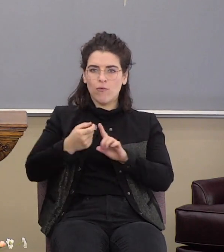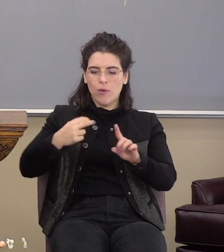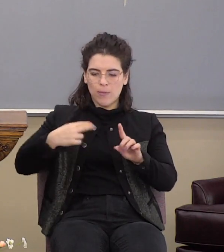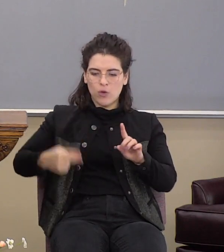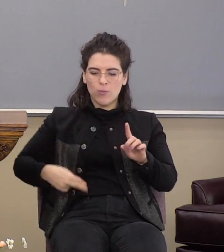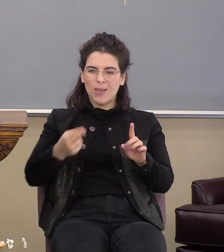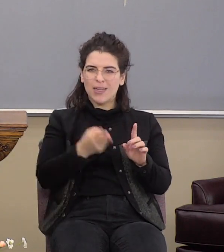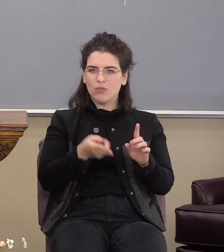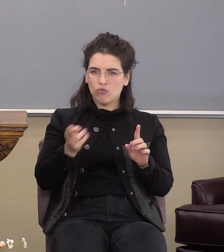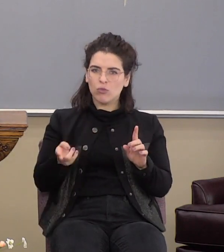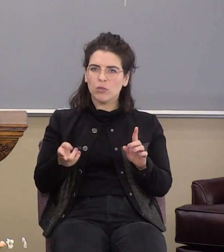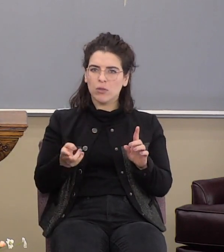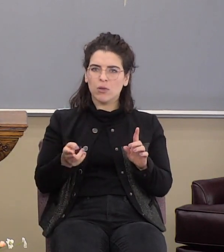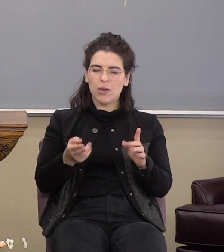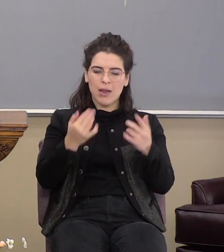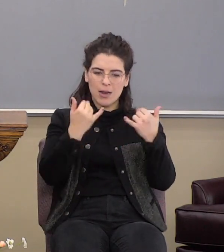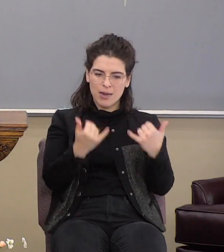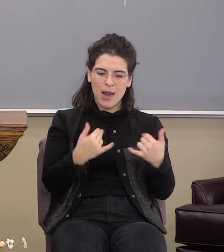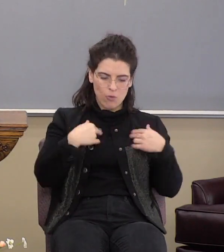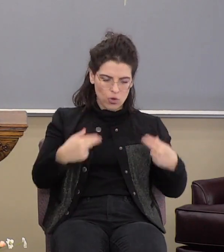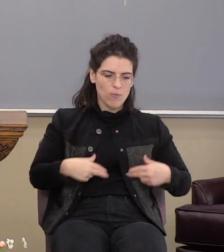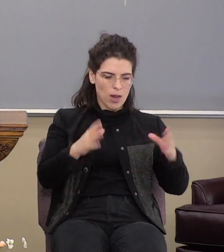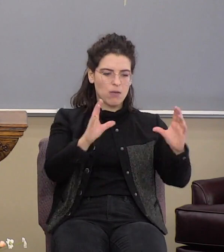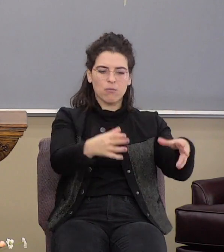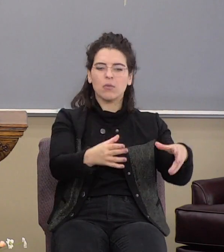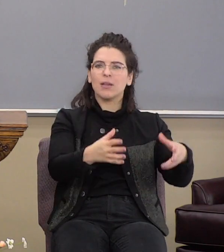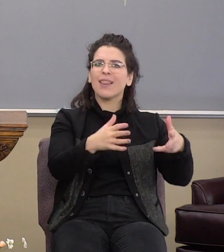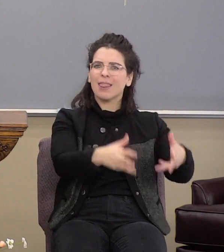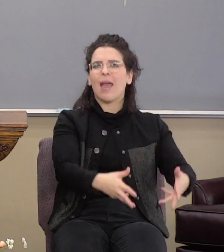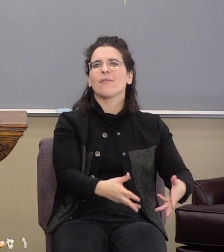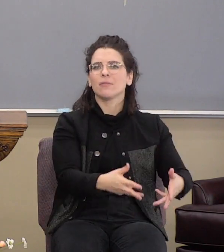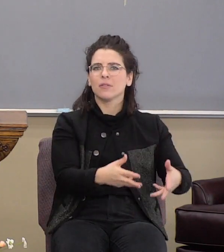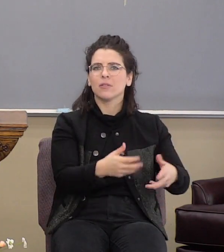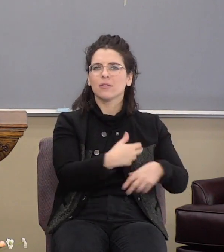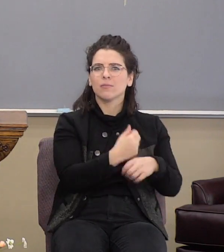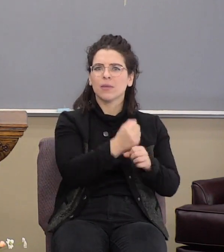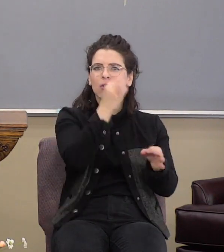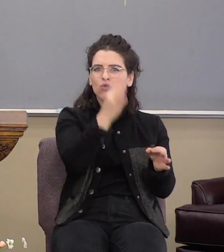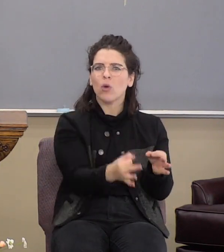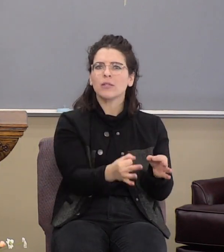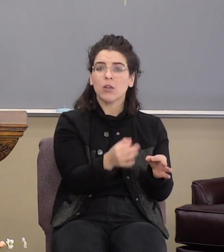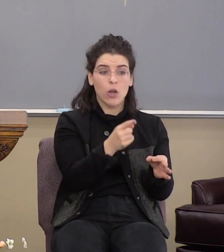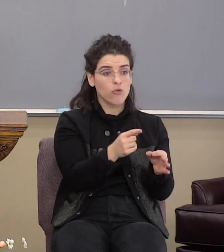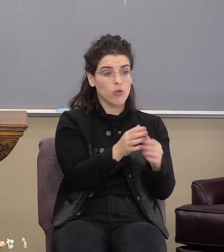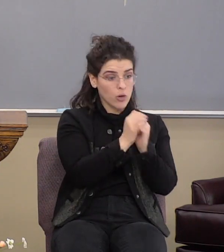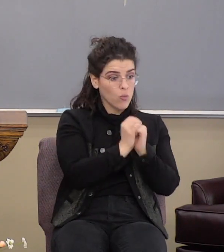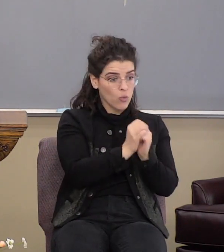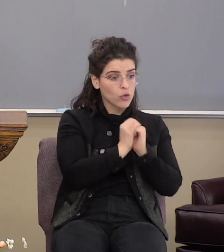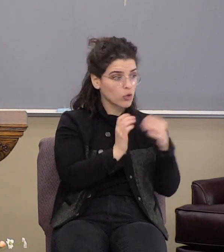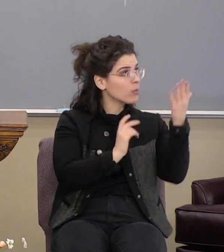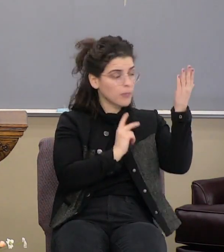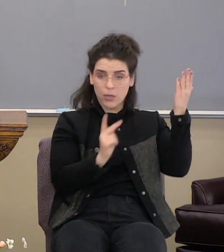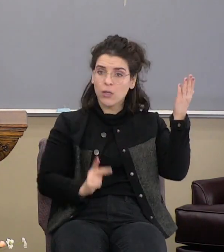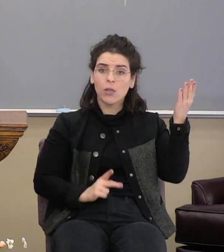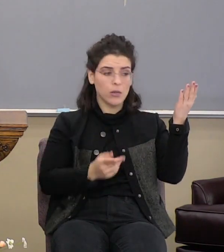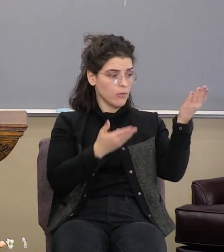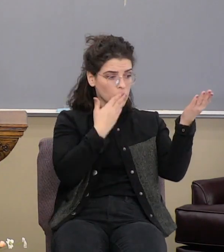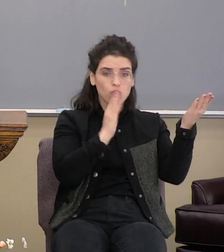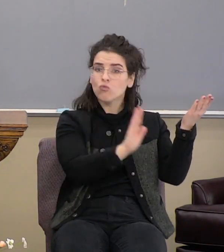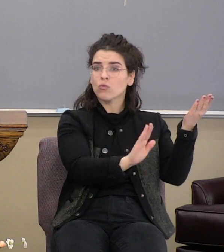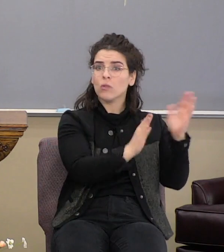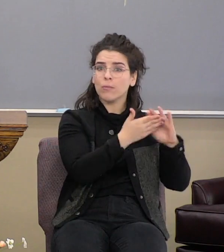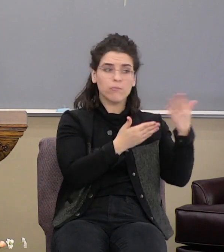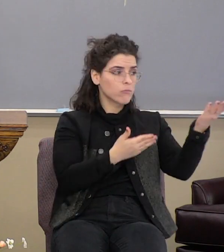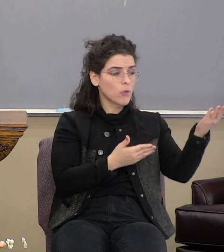history. And now humanity is left to make a decision. Are you going to worship the king there in Jerusalem,